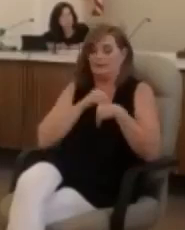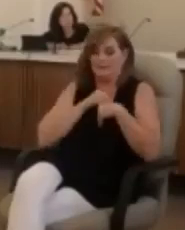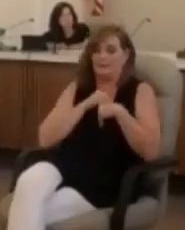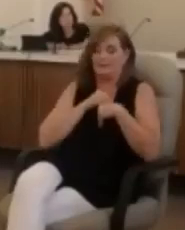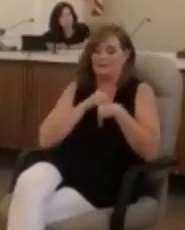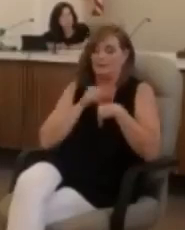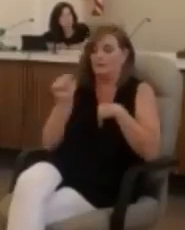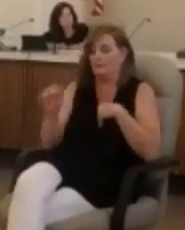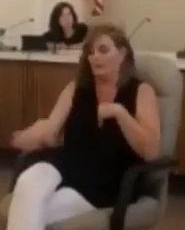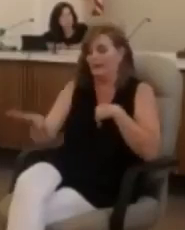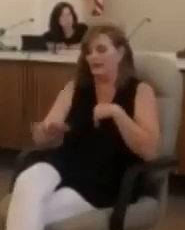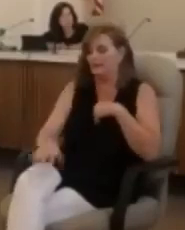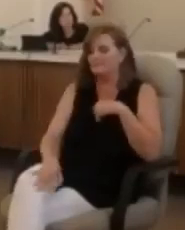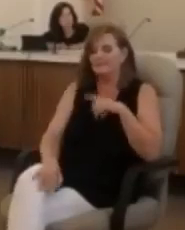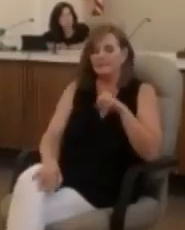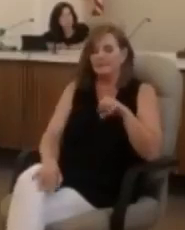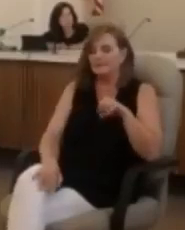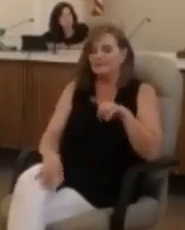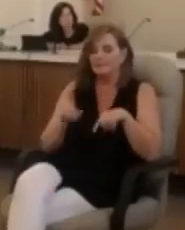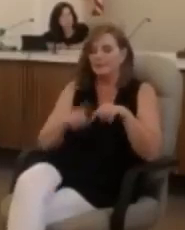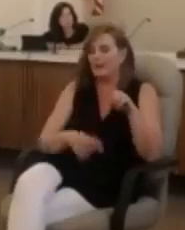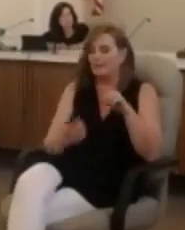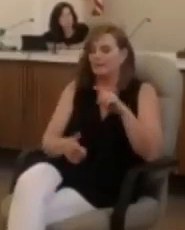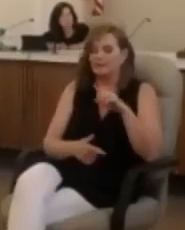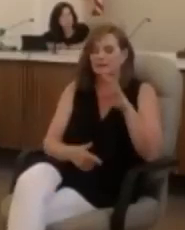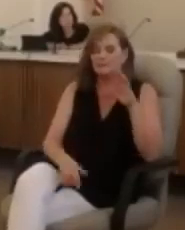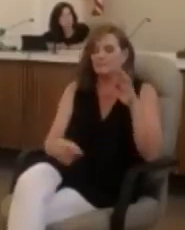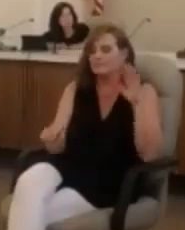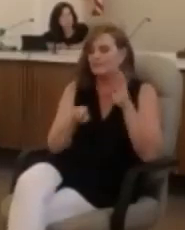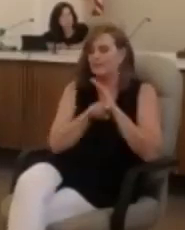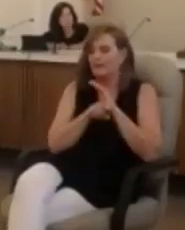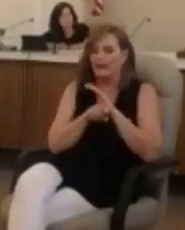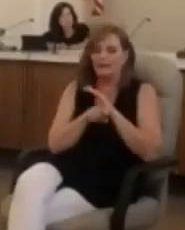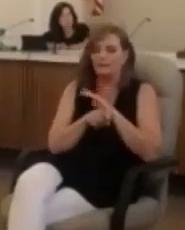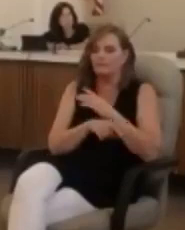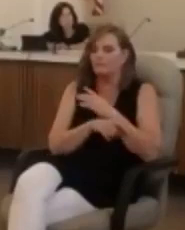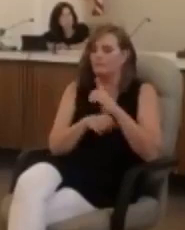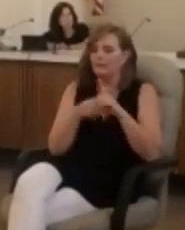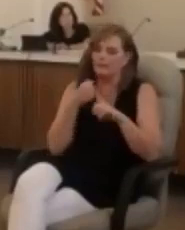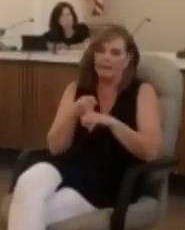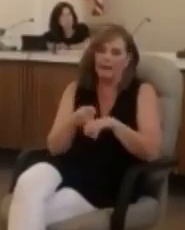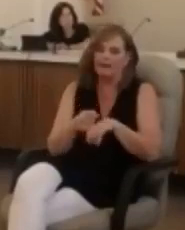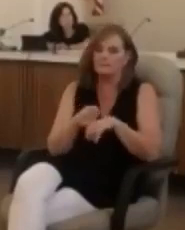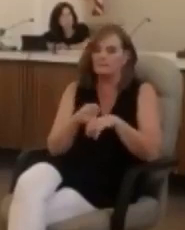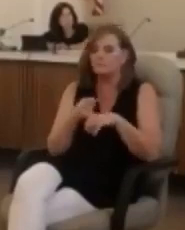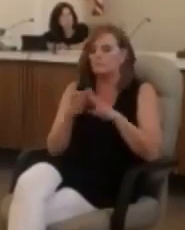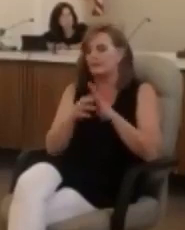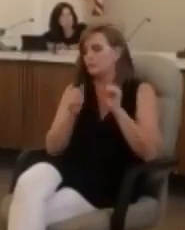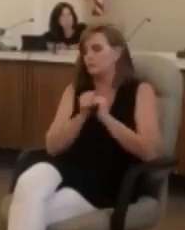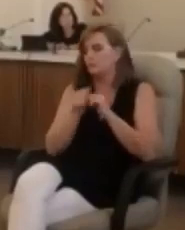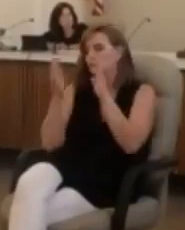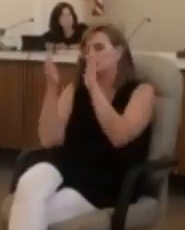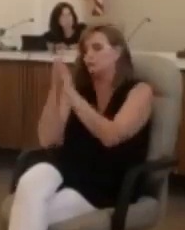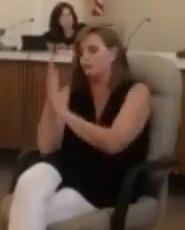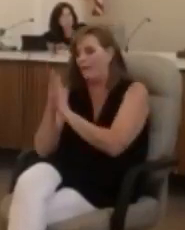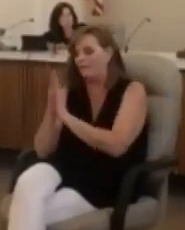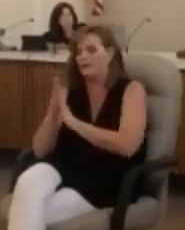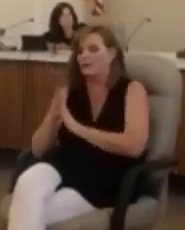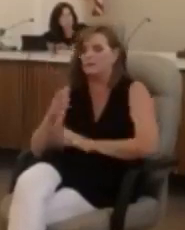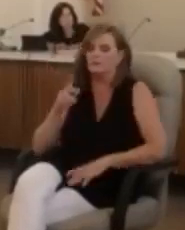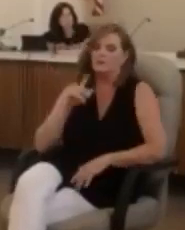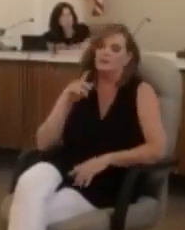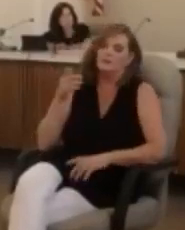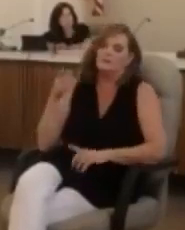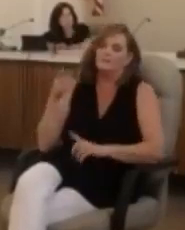know, there cannot be adverse material adverse impact on traffic, either to the immediate neighborhood or